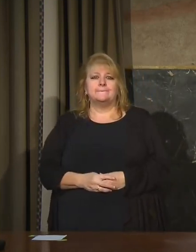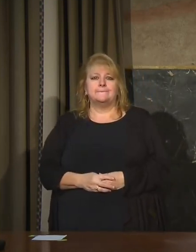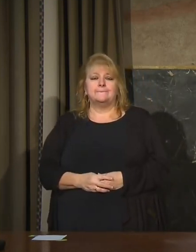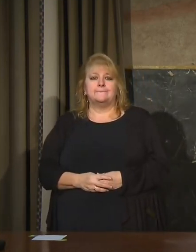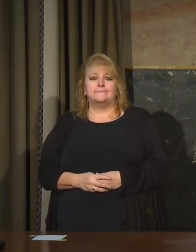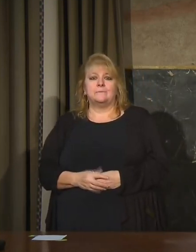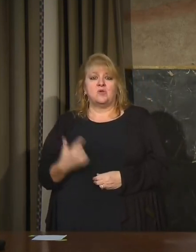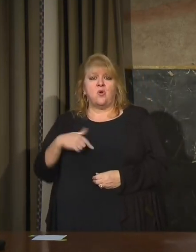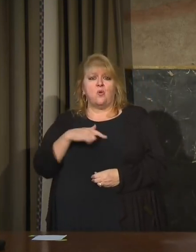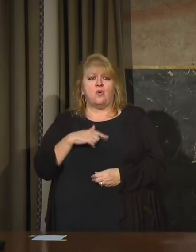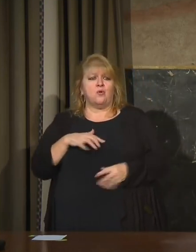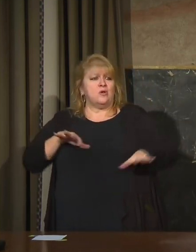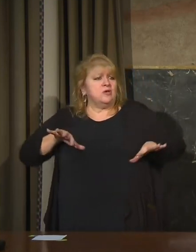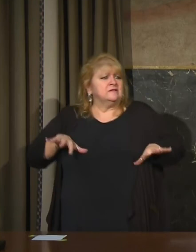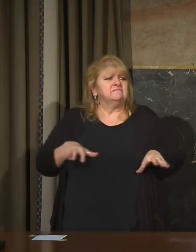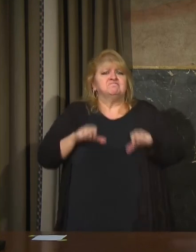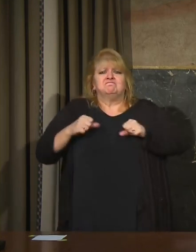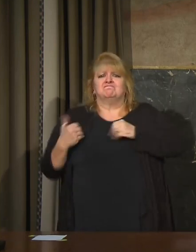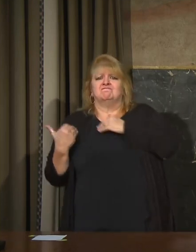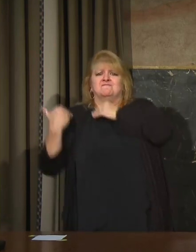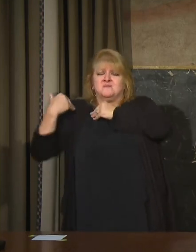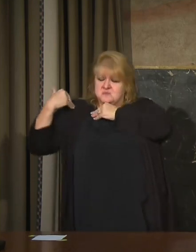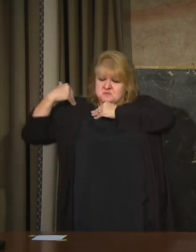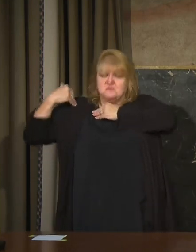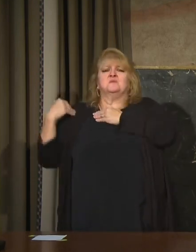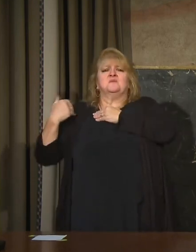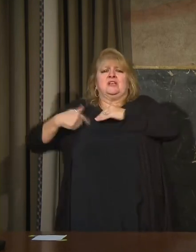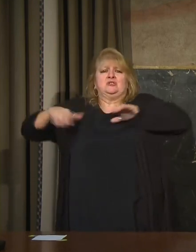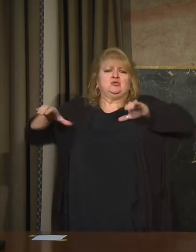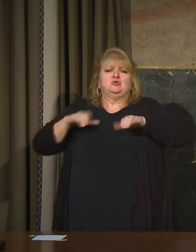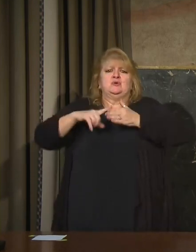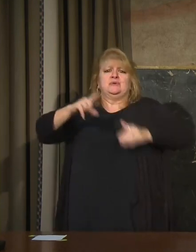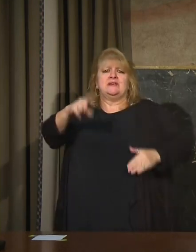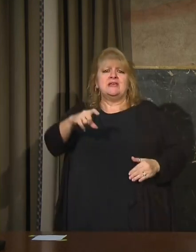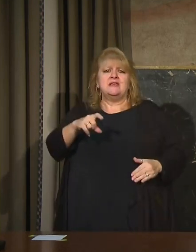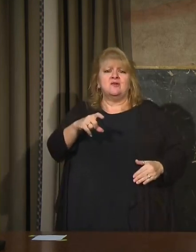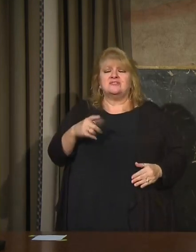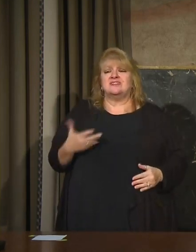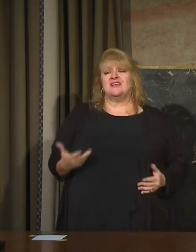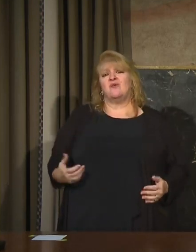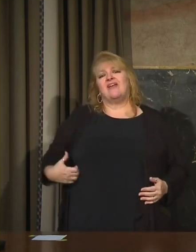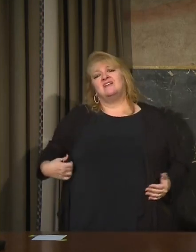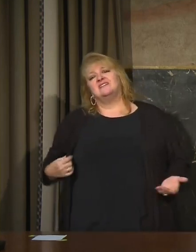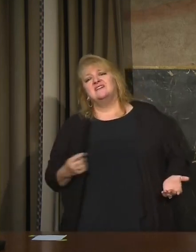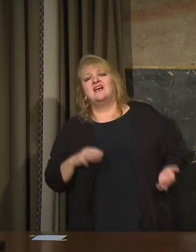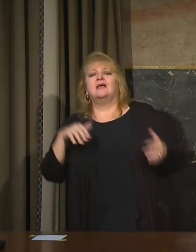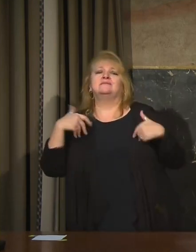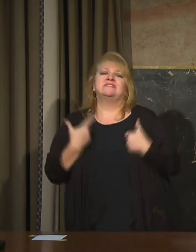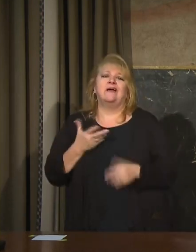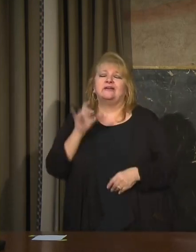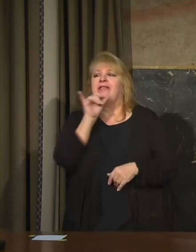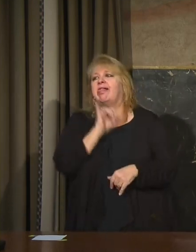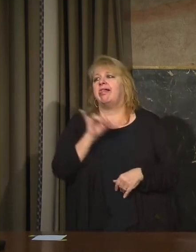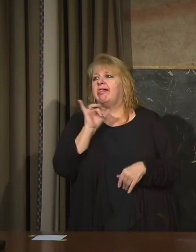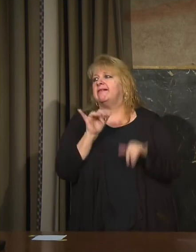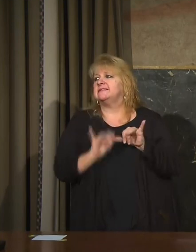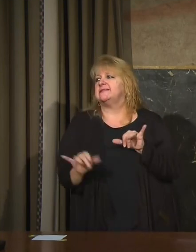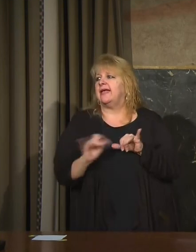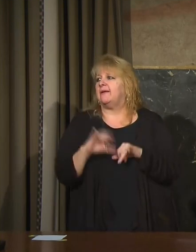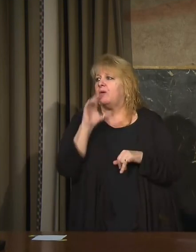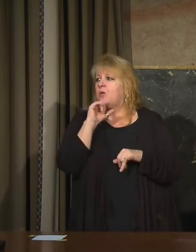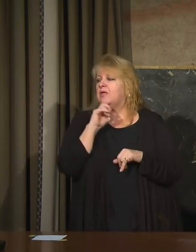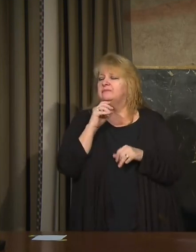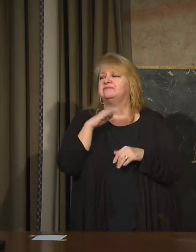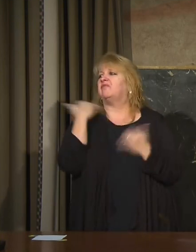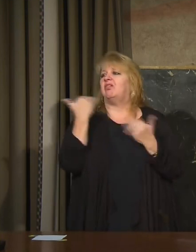Are we going to rise to the challenge and do what's required? Or are we just going to say, well, you know, I'm tired of that. That's